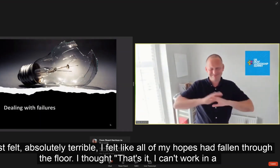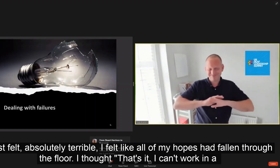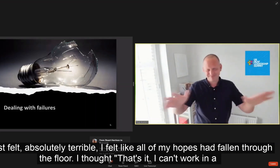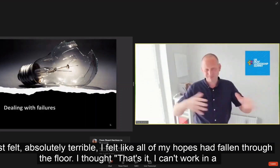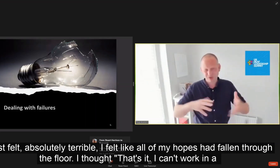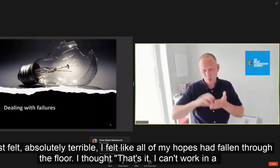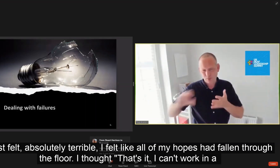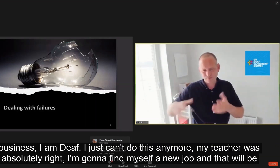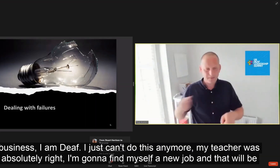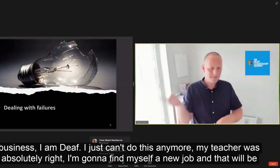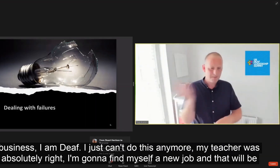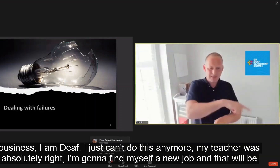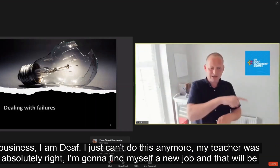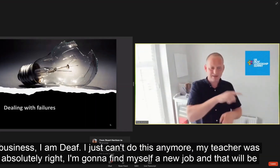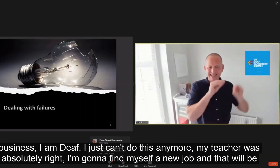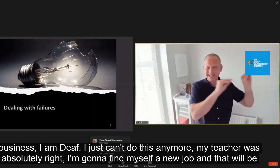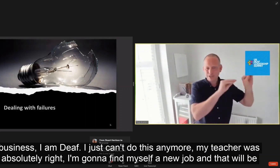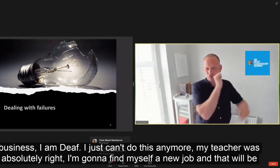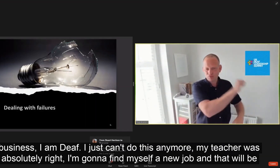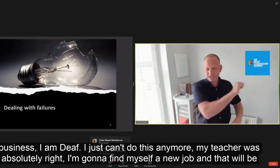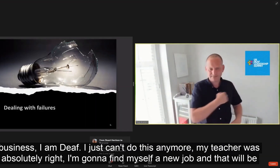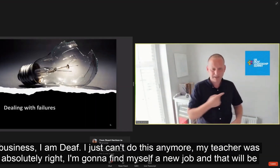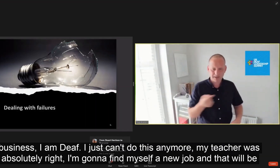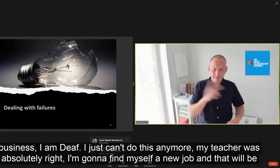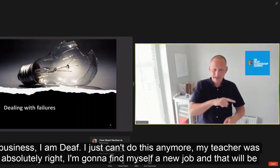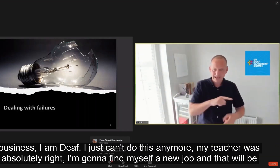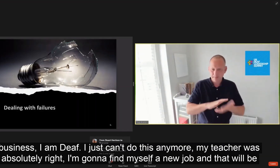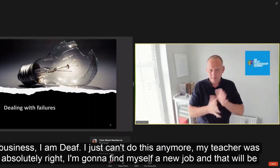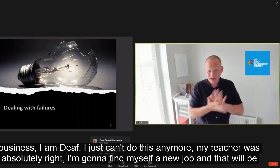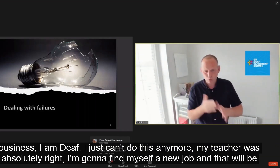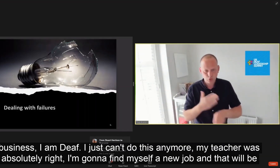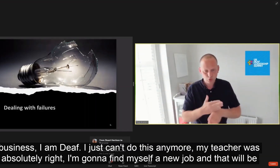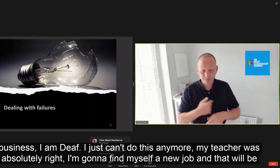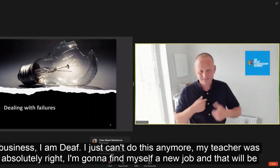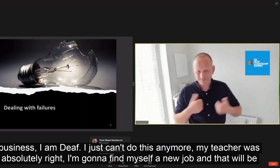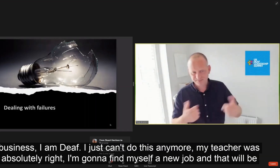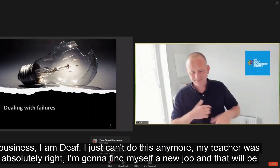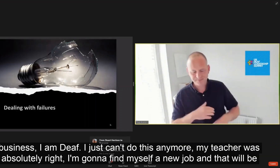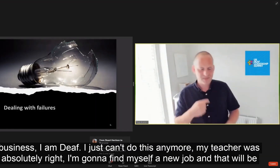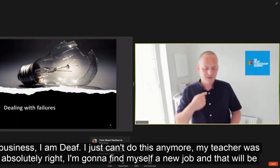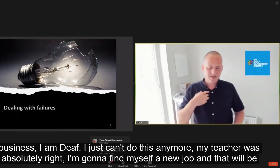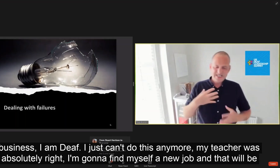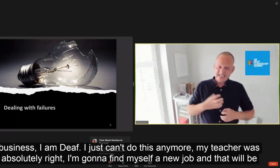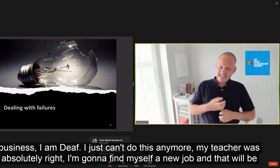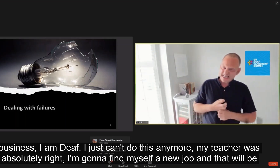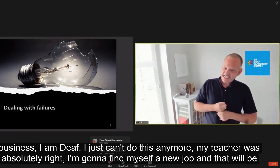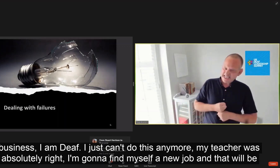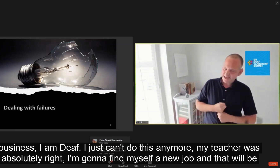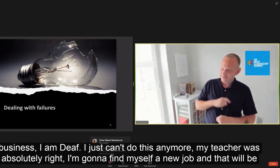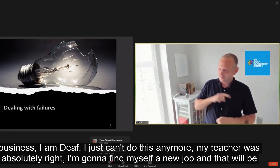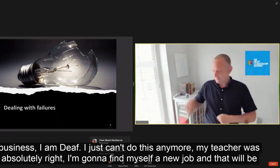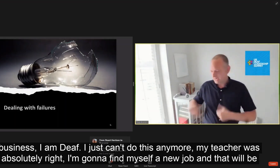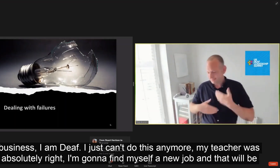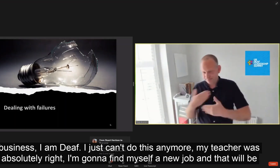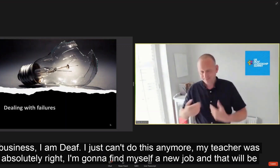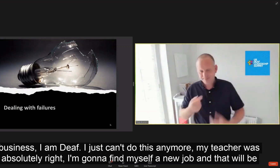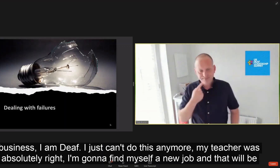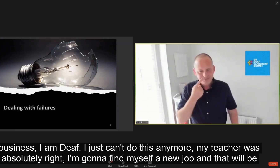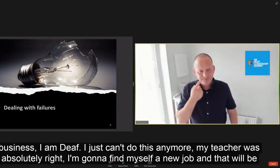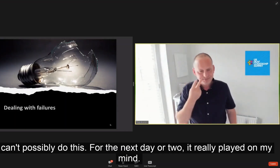business. I'm deaf. I just can't do this anymore. I'm going to have to, my teacher was absolutely right. I'm going to find myself a manual job, and just that will be it. I can't